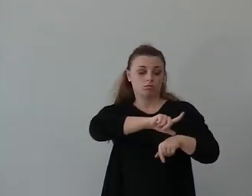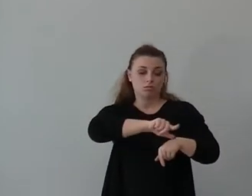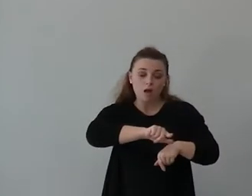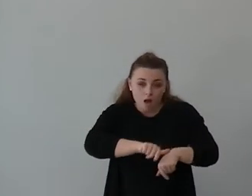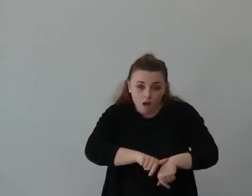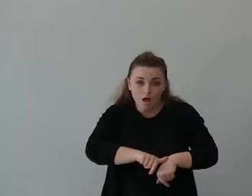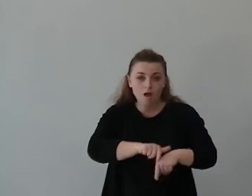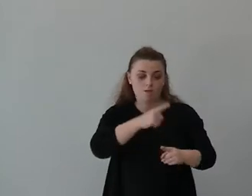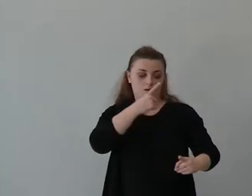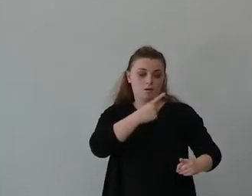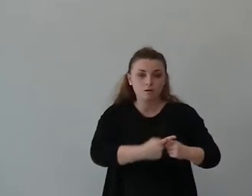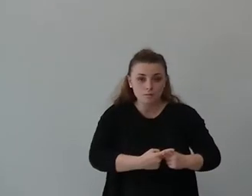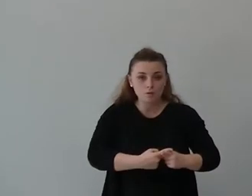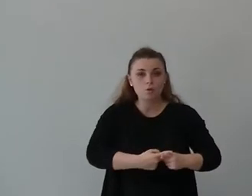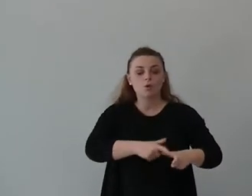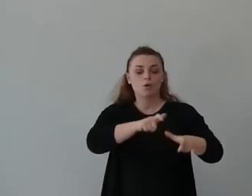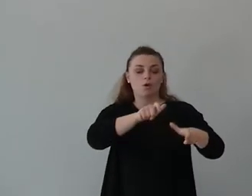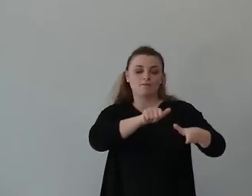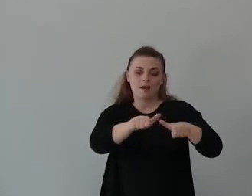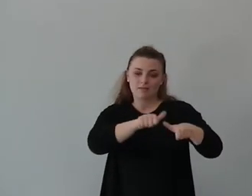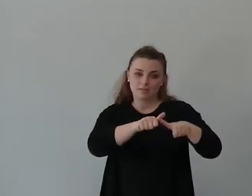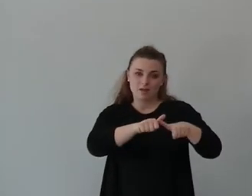e la comunione fraterna con altri.